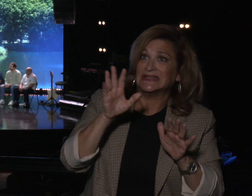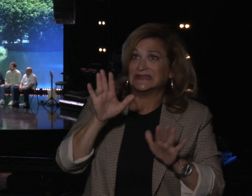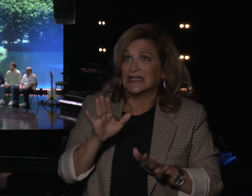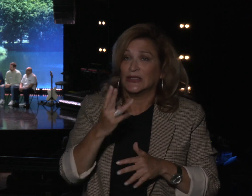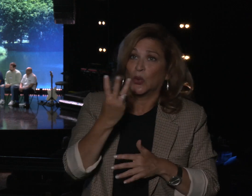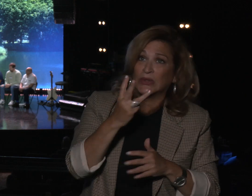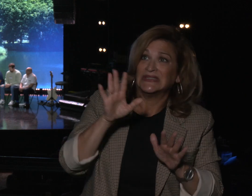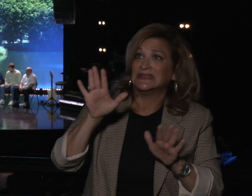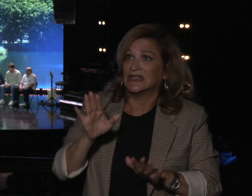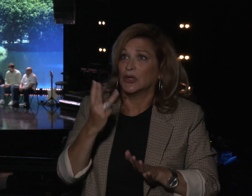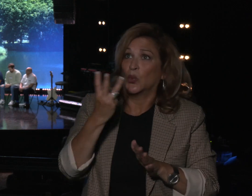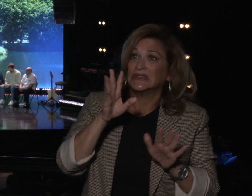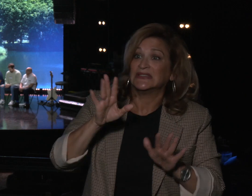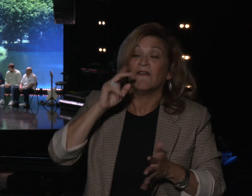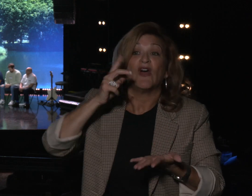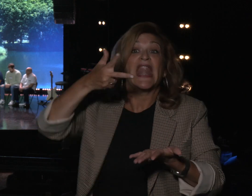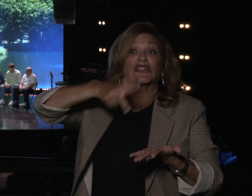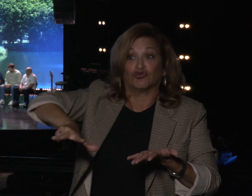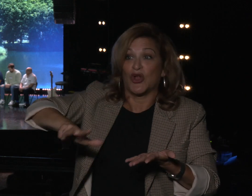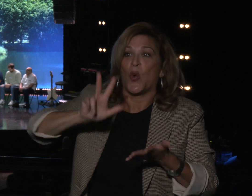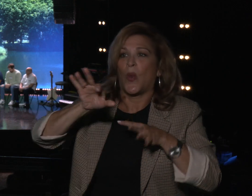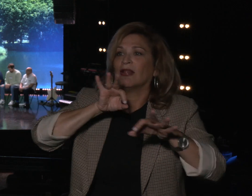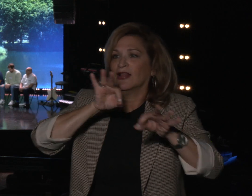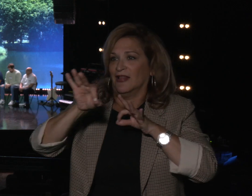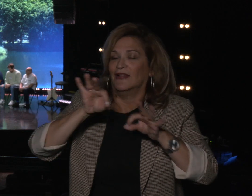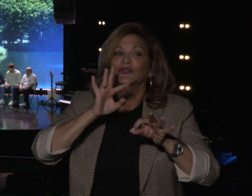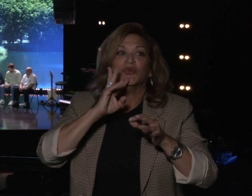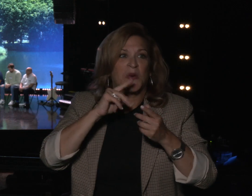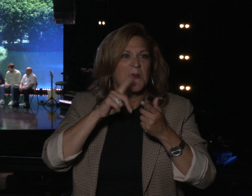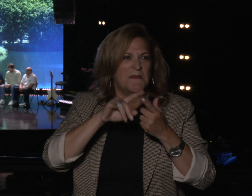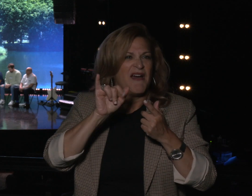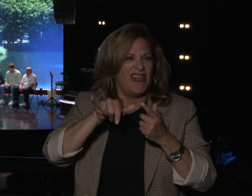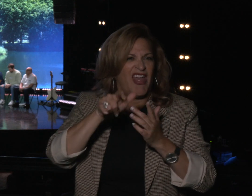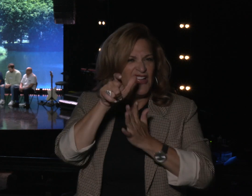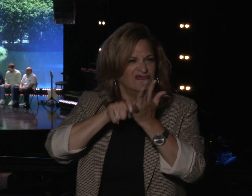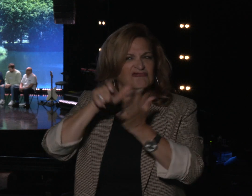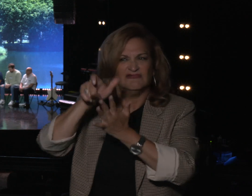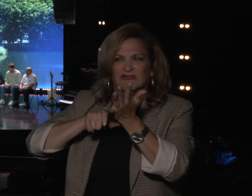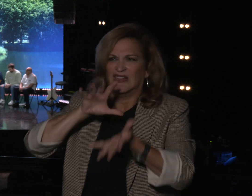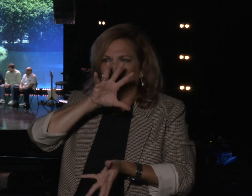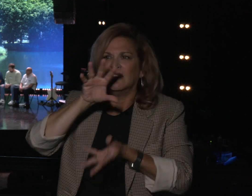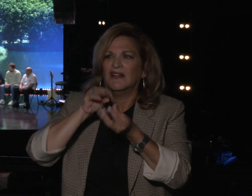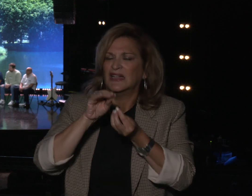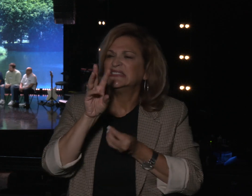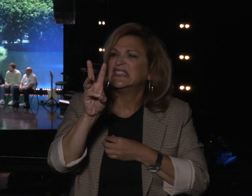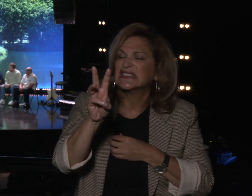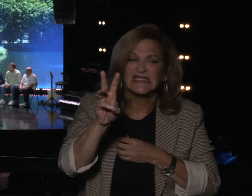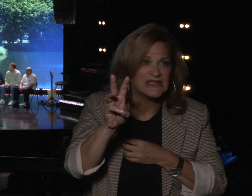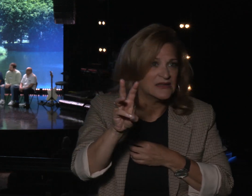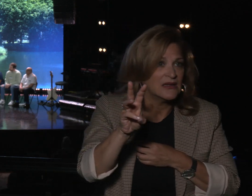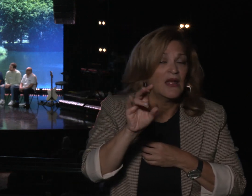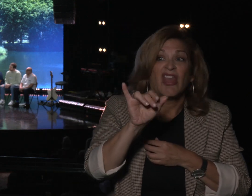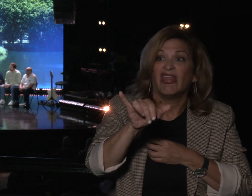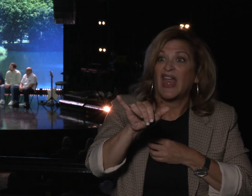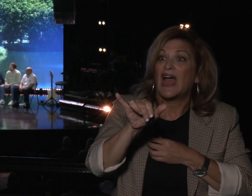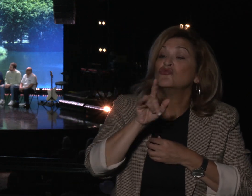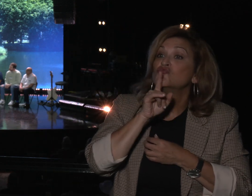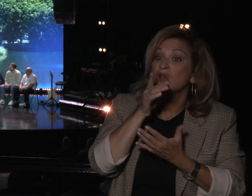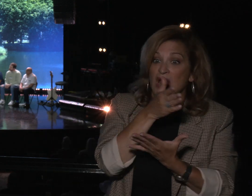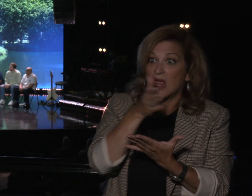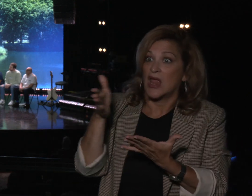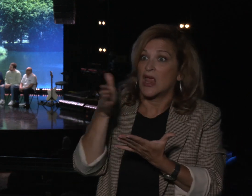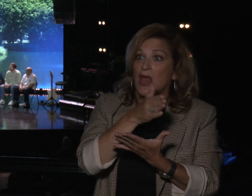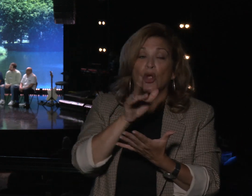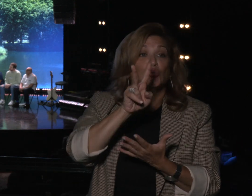next 3 weeks, as we go through these 6 chapters of literally a 24-hour time